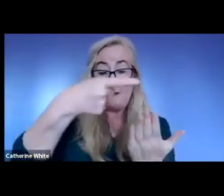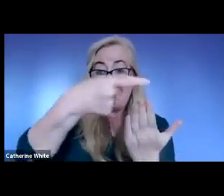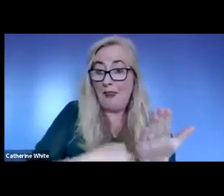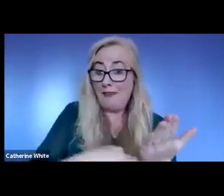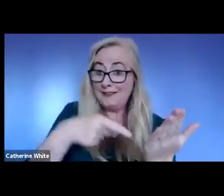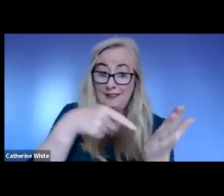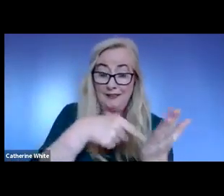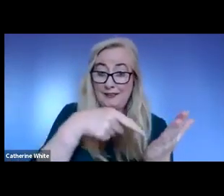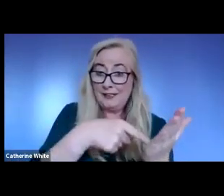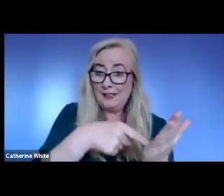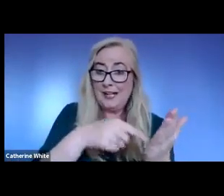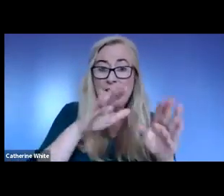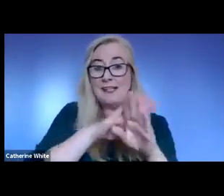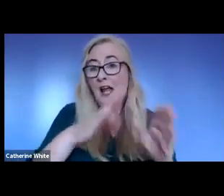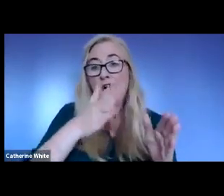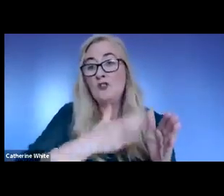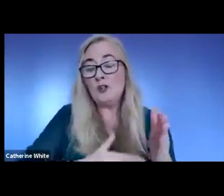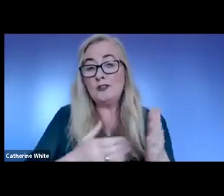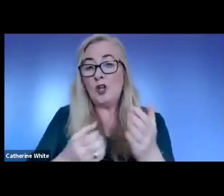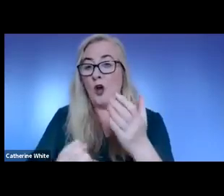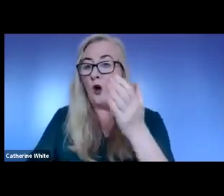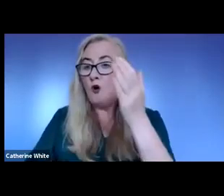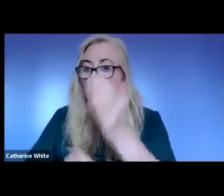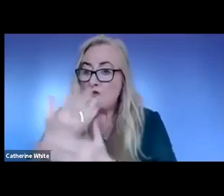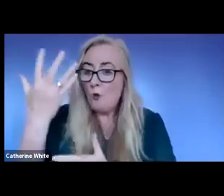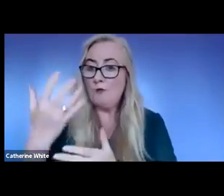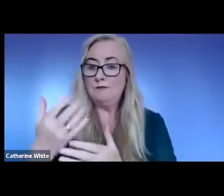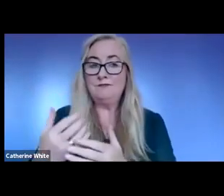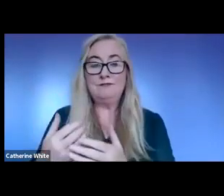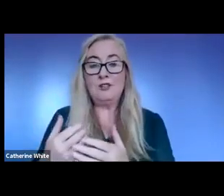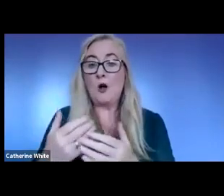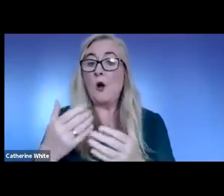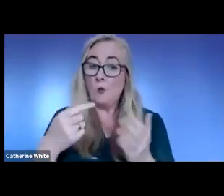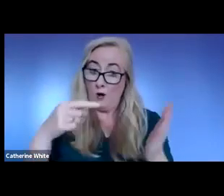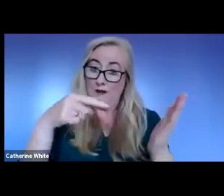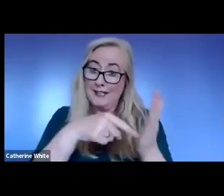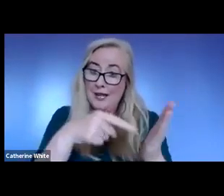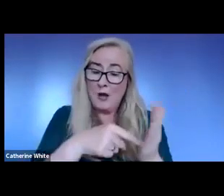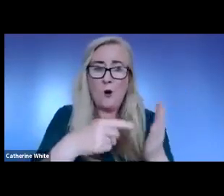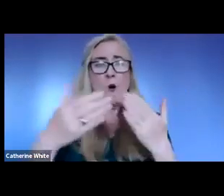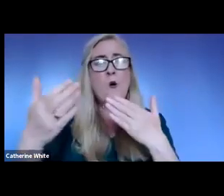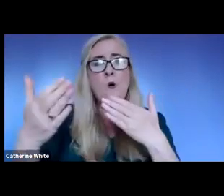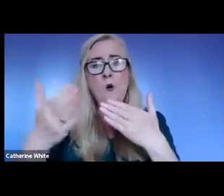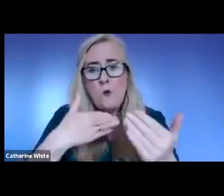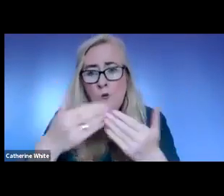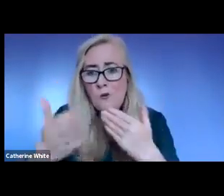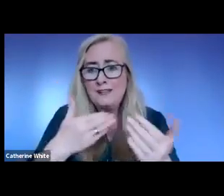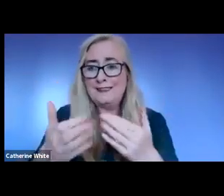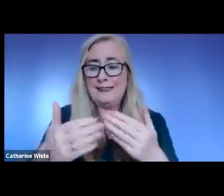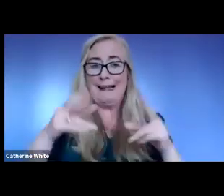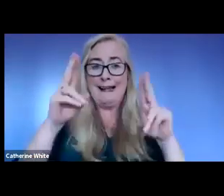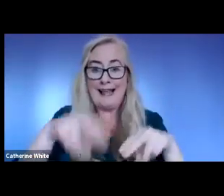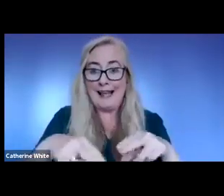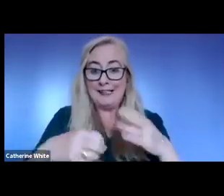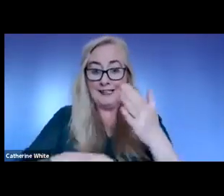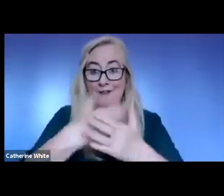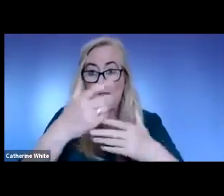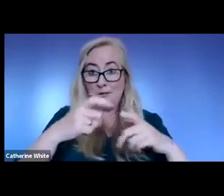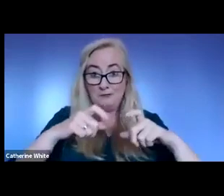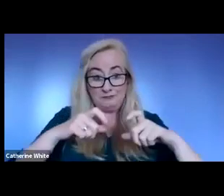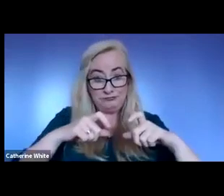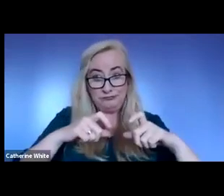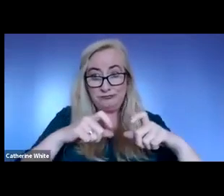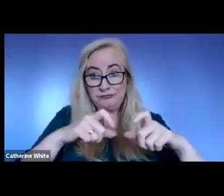at growth and constant productivity, that we're actually looking at what the sustainable development needs